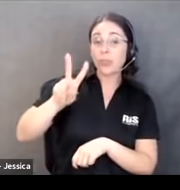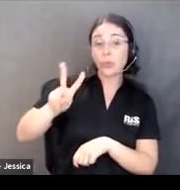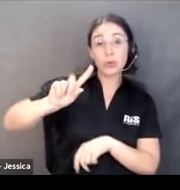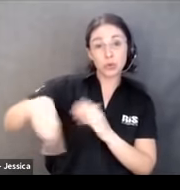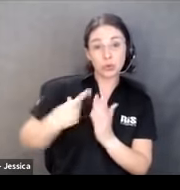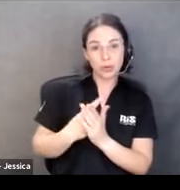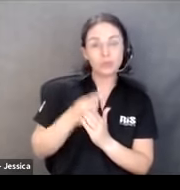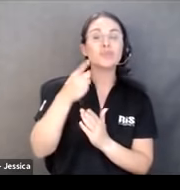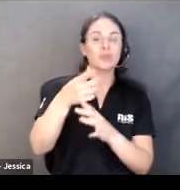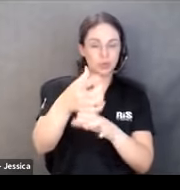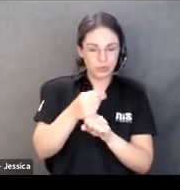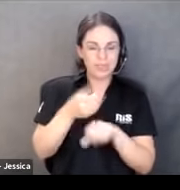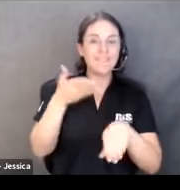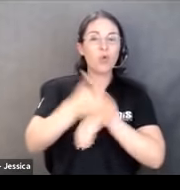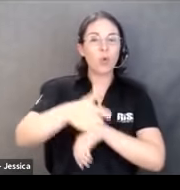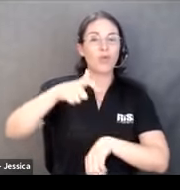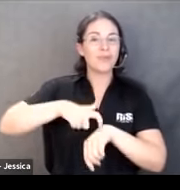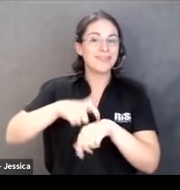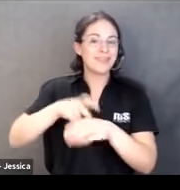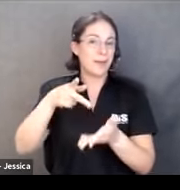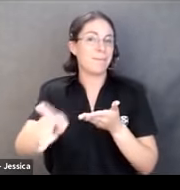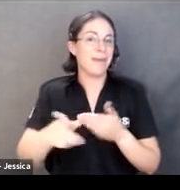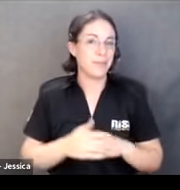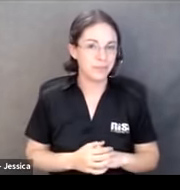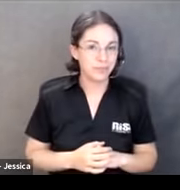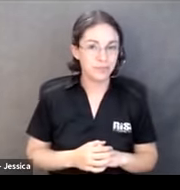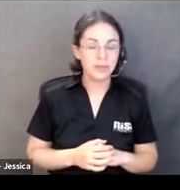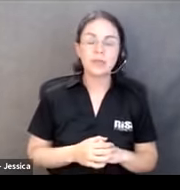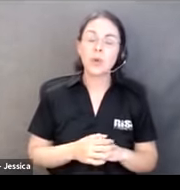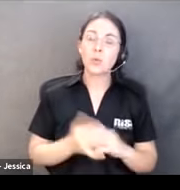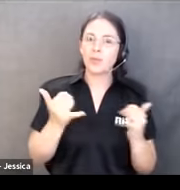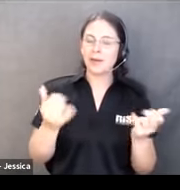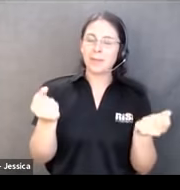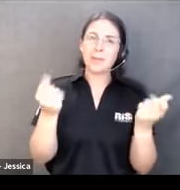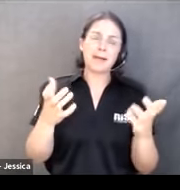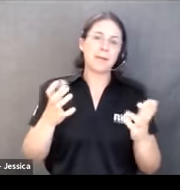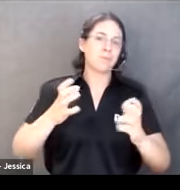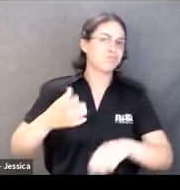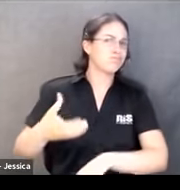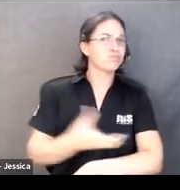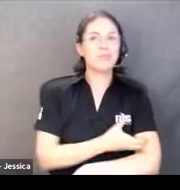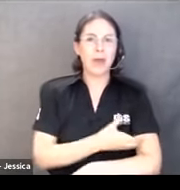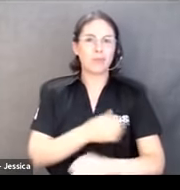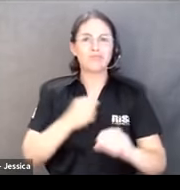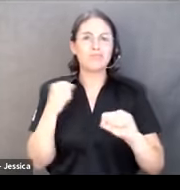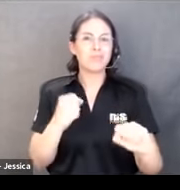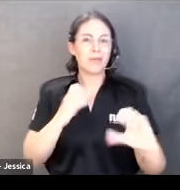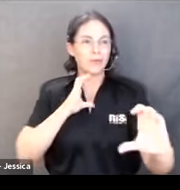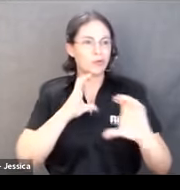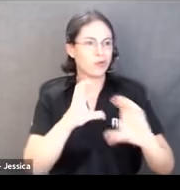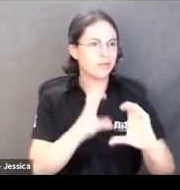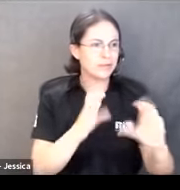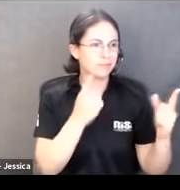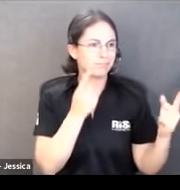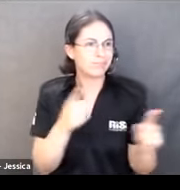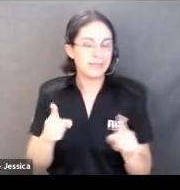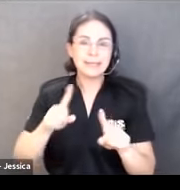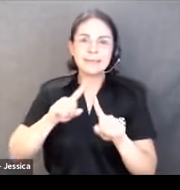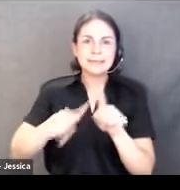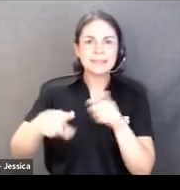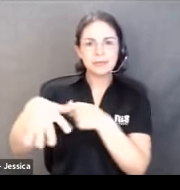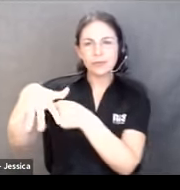that there's plenty of very, very, I think, powerful conversations going on at different sectors of